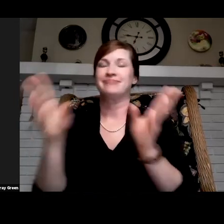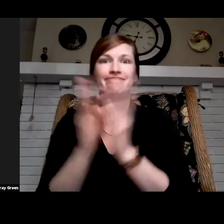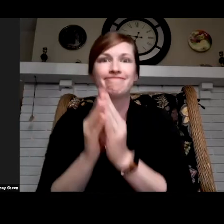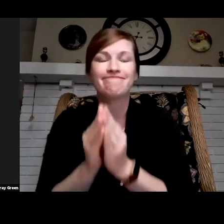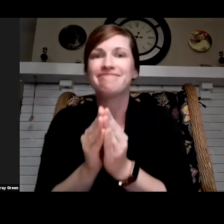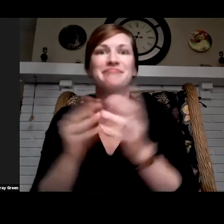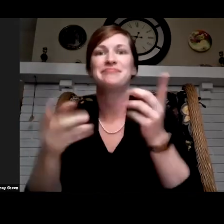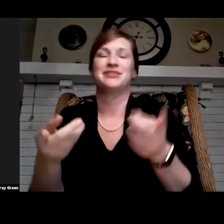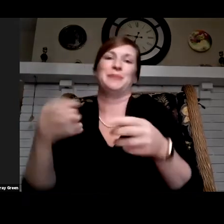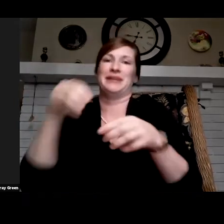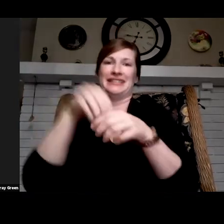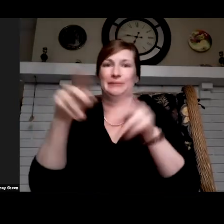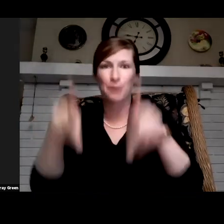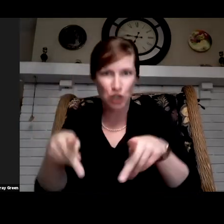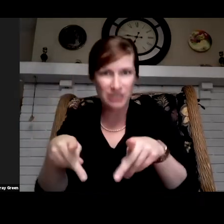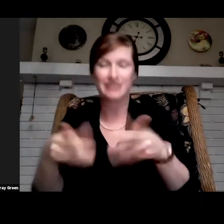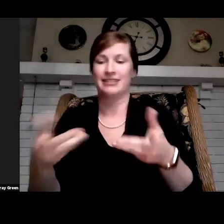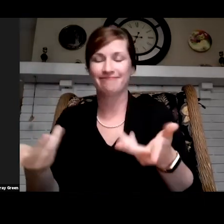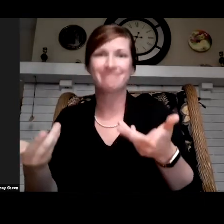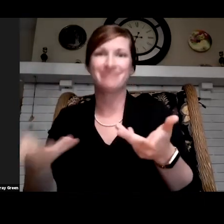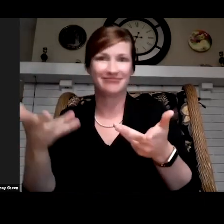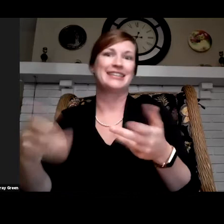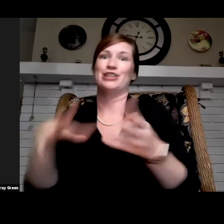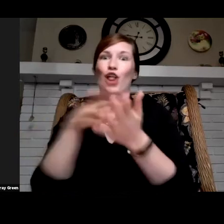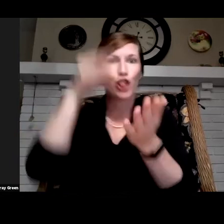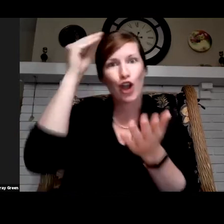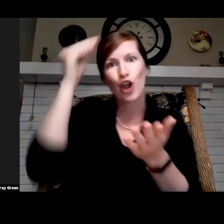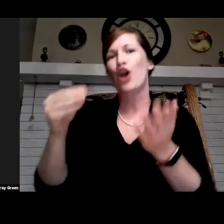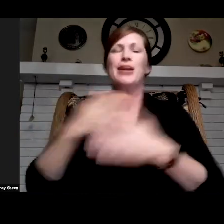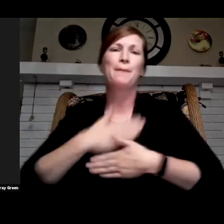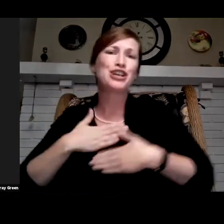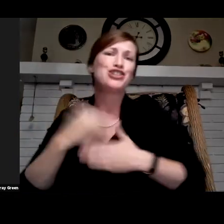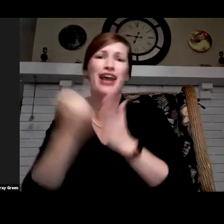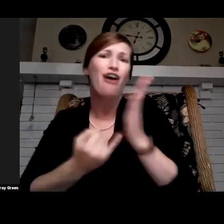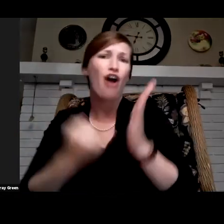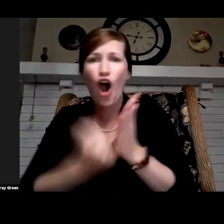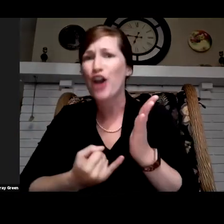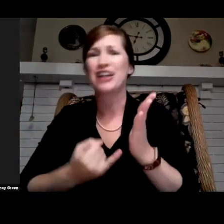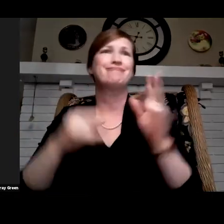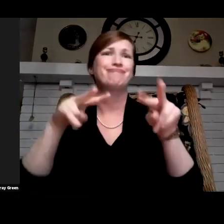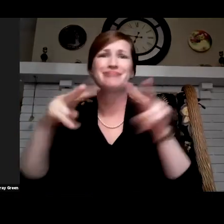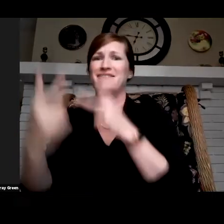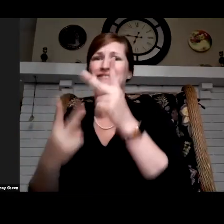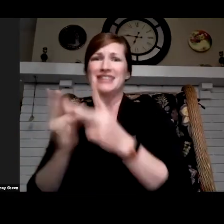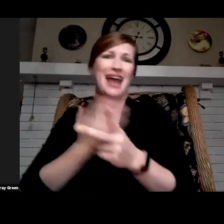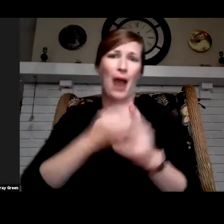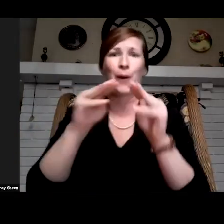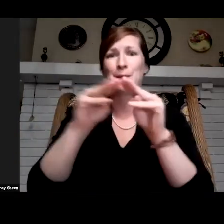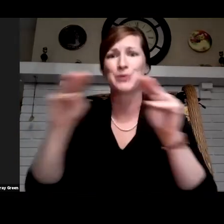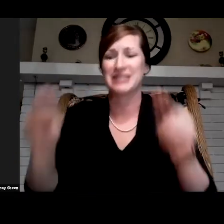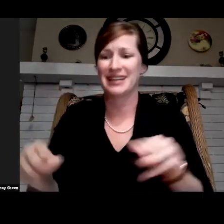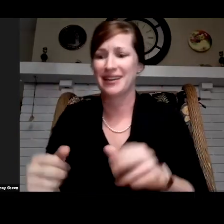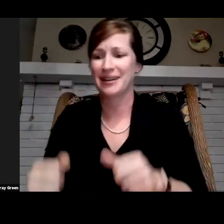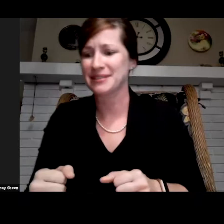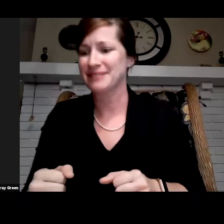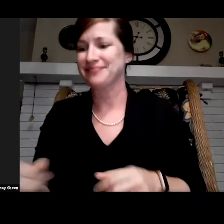we will be able to come together and meet in person. So to learn and appreciate